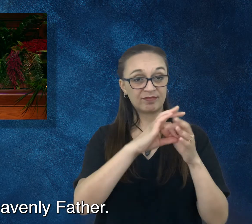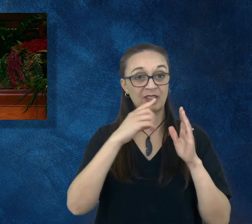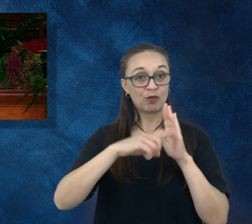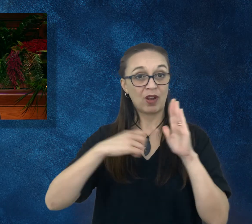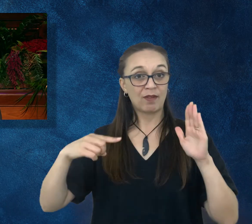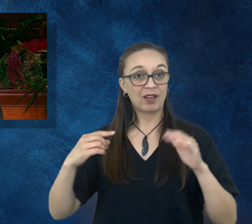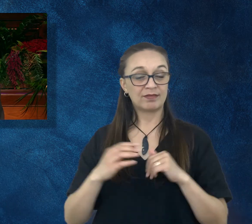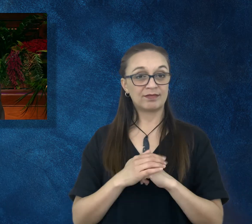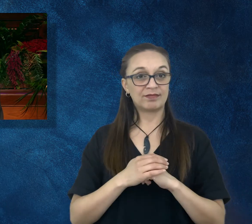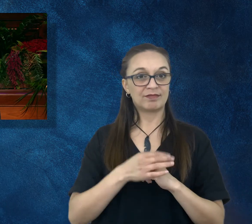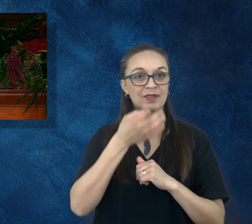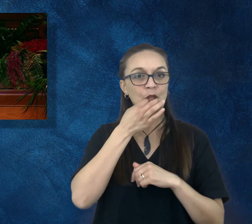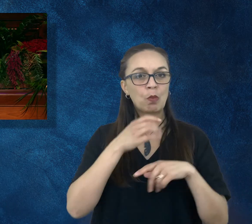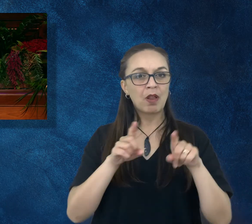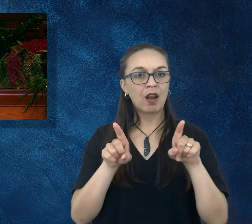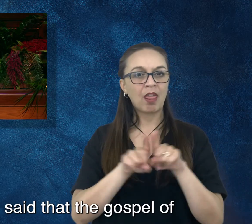Father.